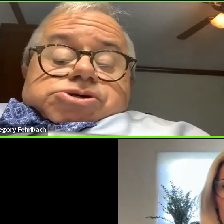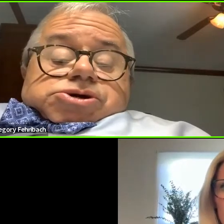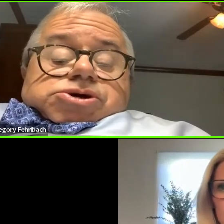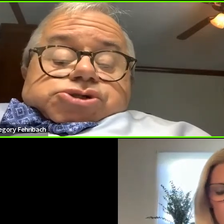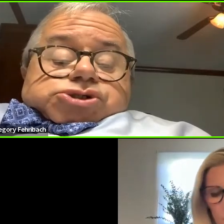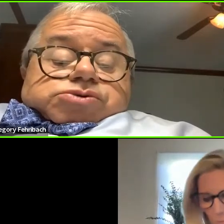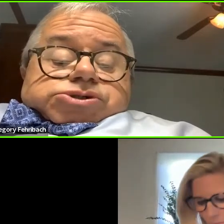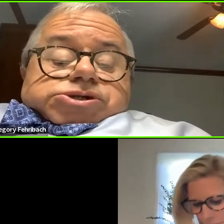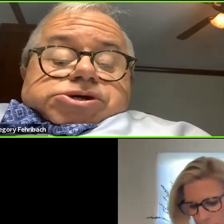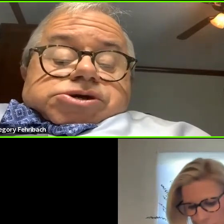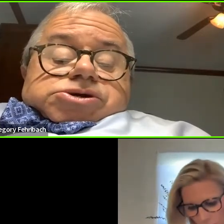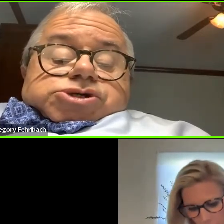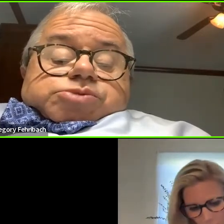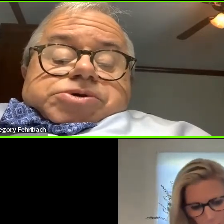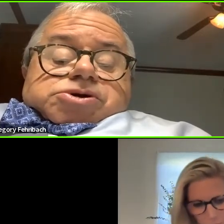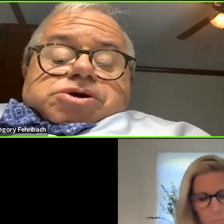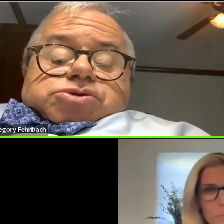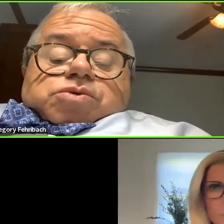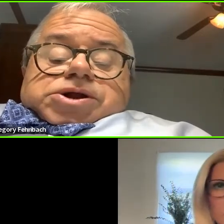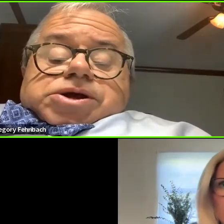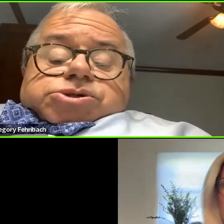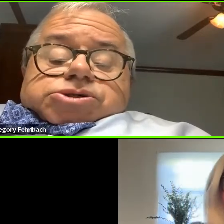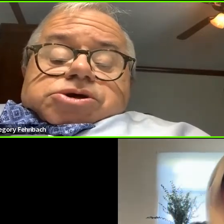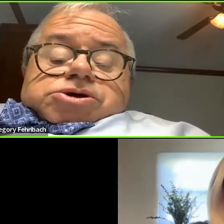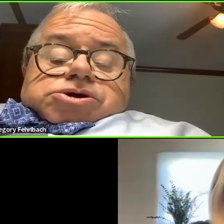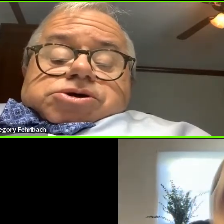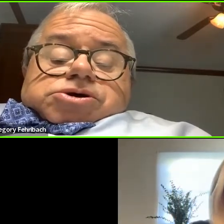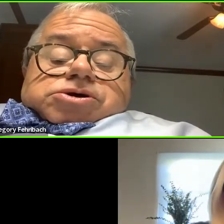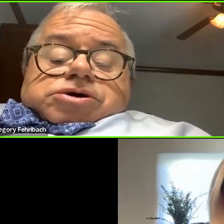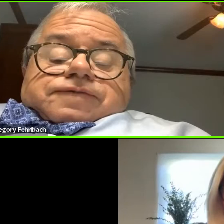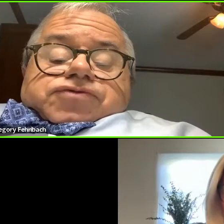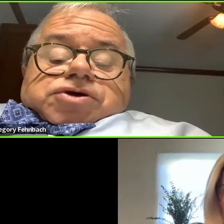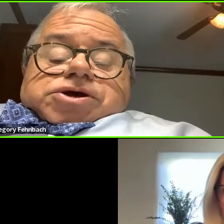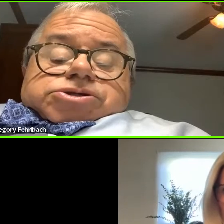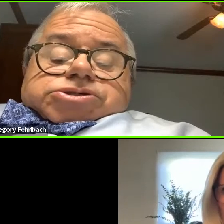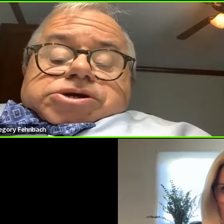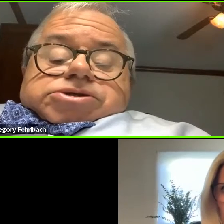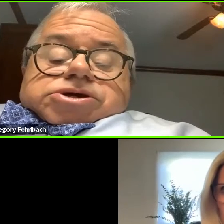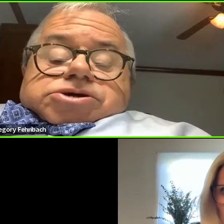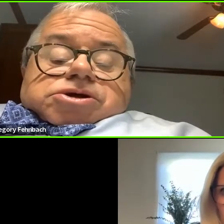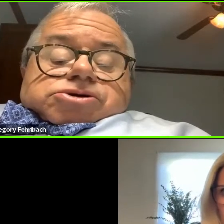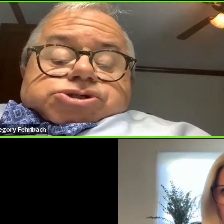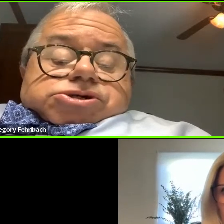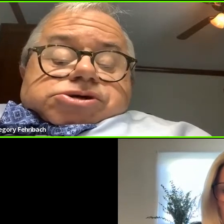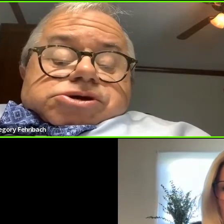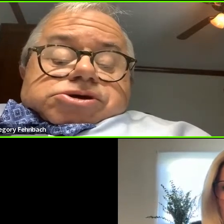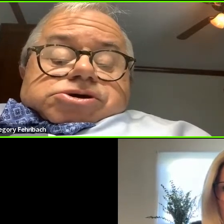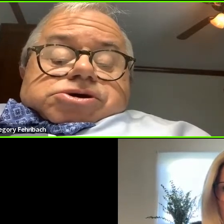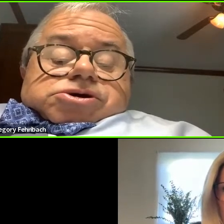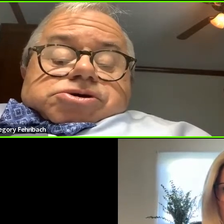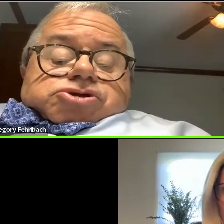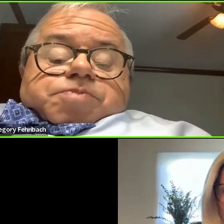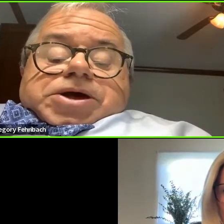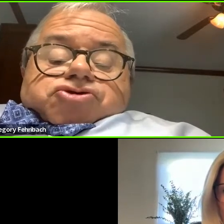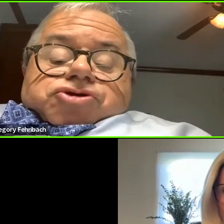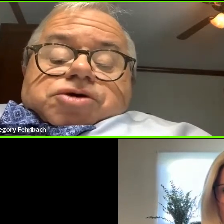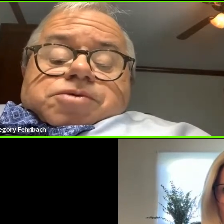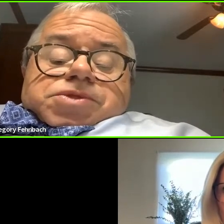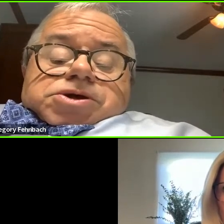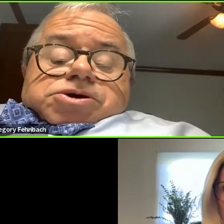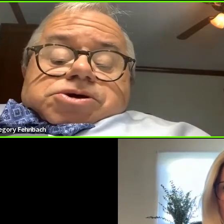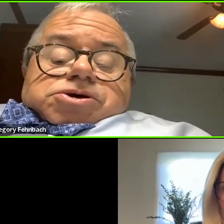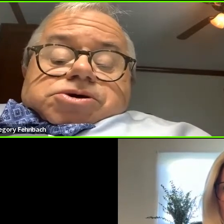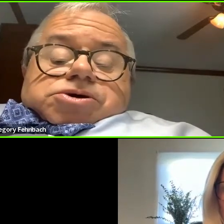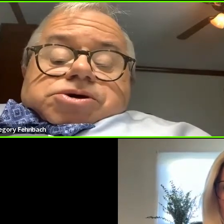recently, she was a speaker at the White House of Science and Technology this past